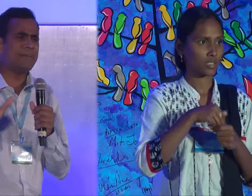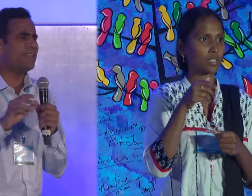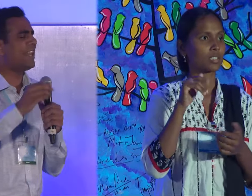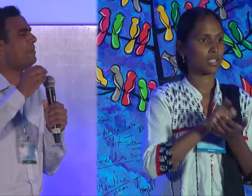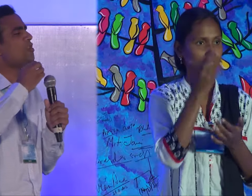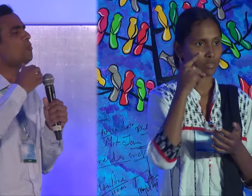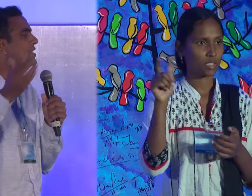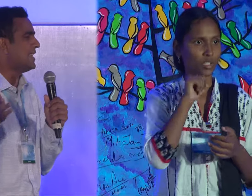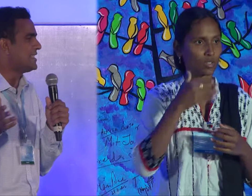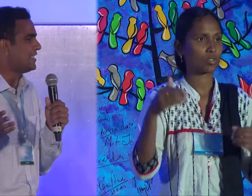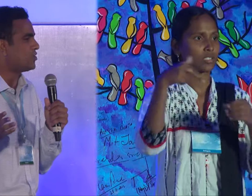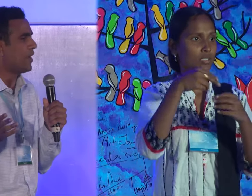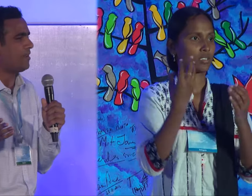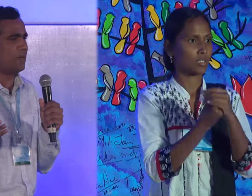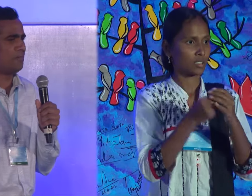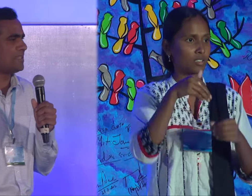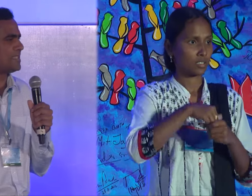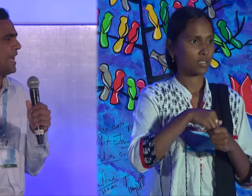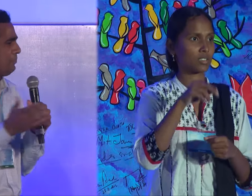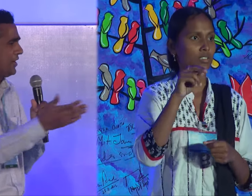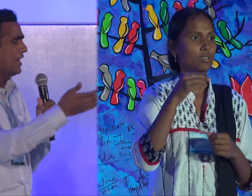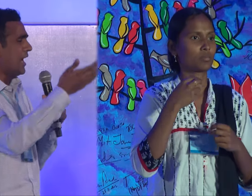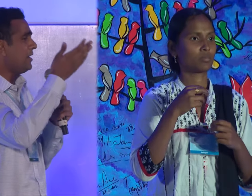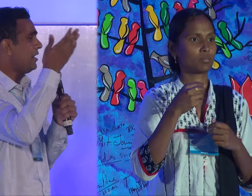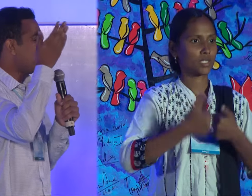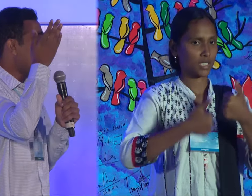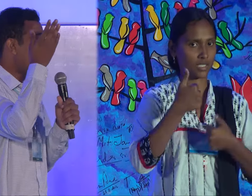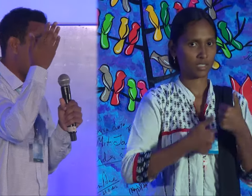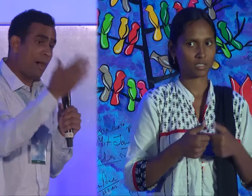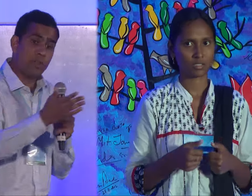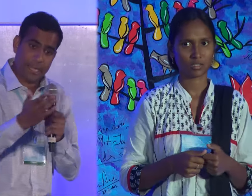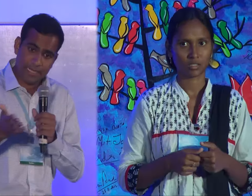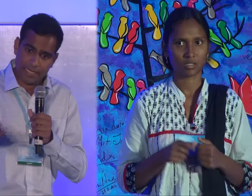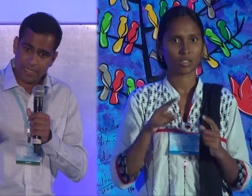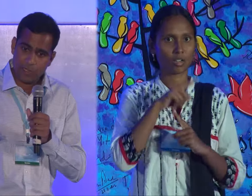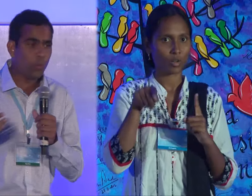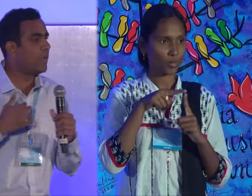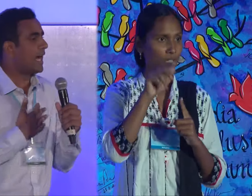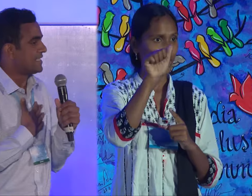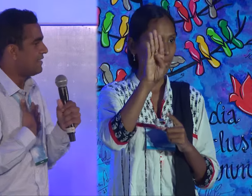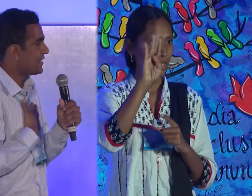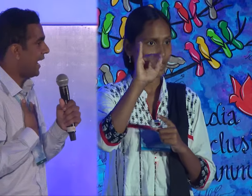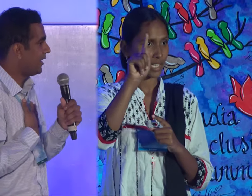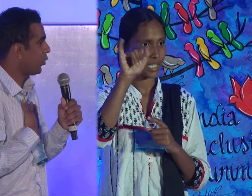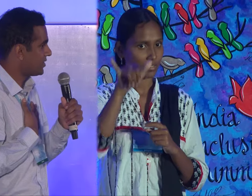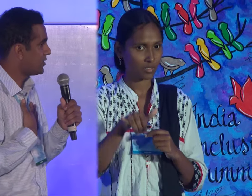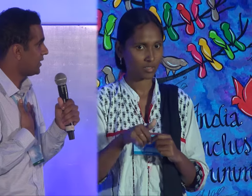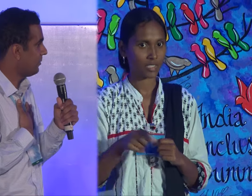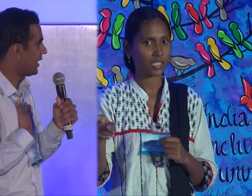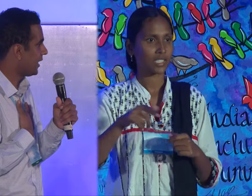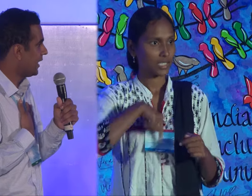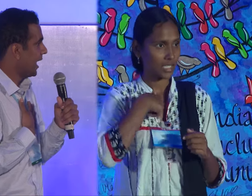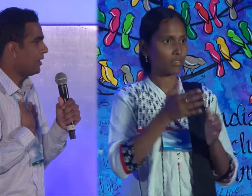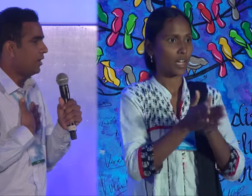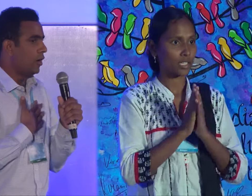cannot participate, and there have been numerous incidents where this has happened. About ability, we ourselves had questions